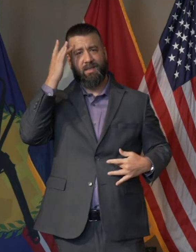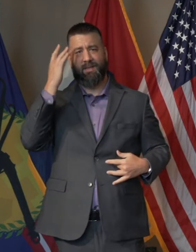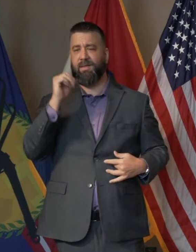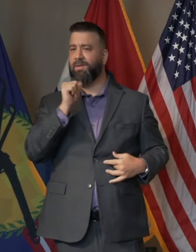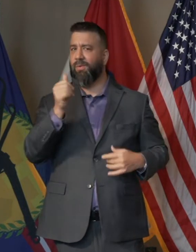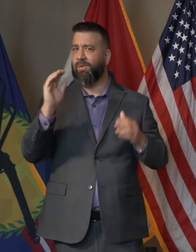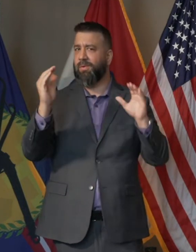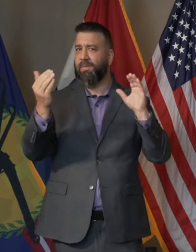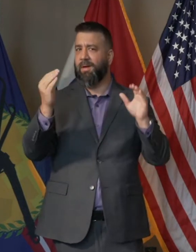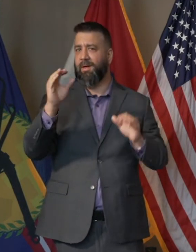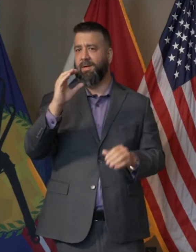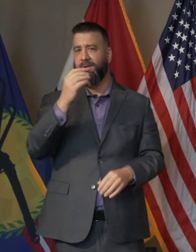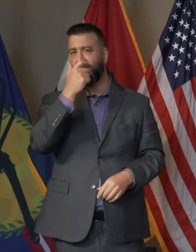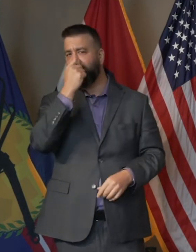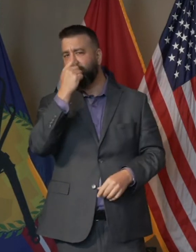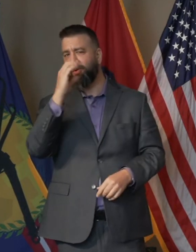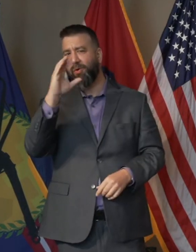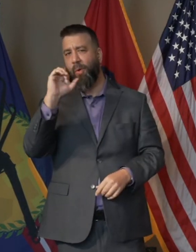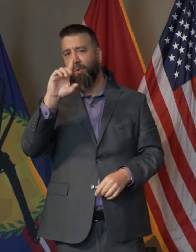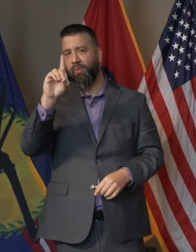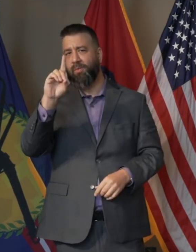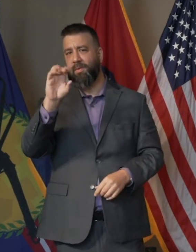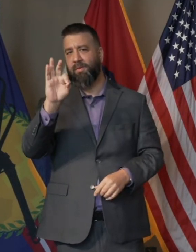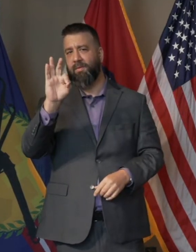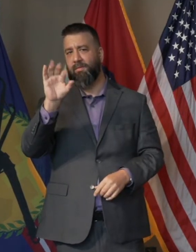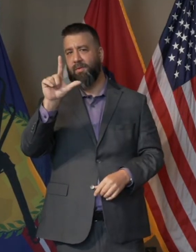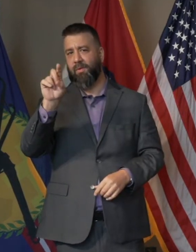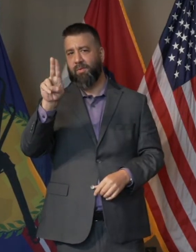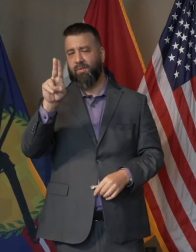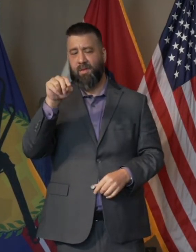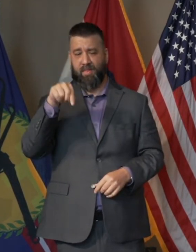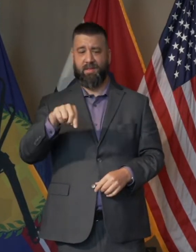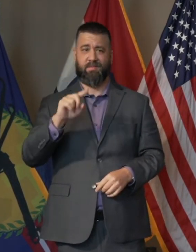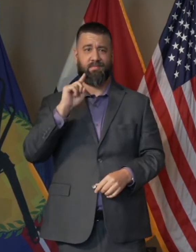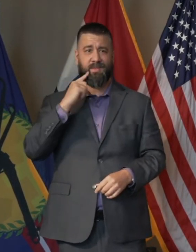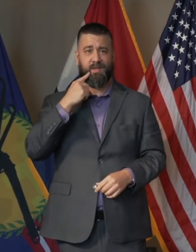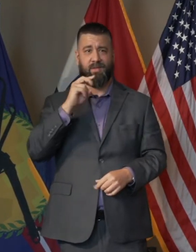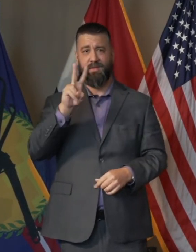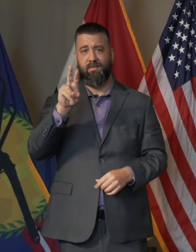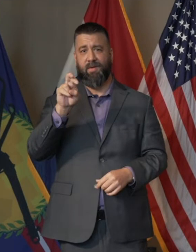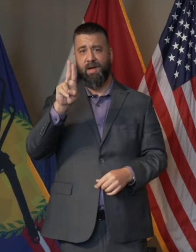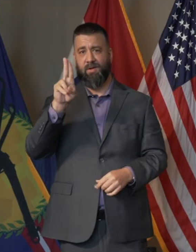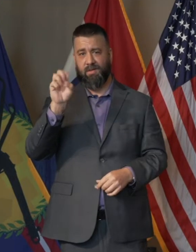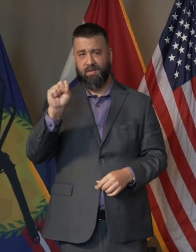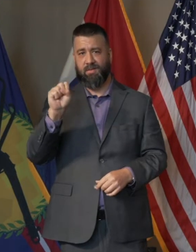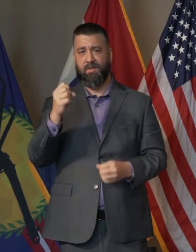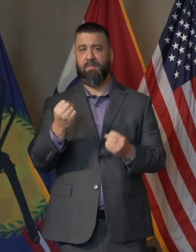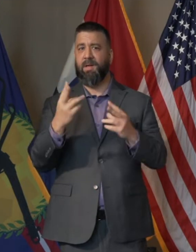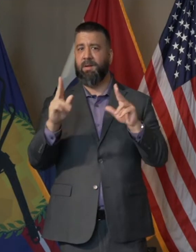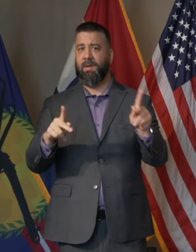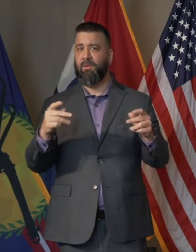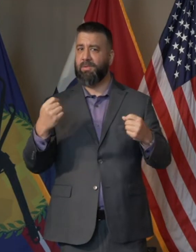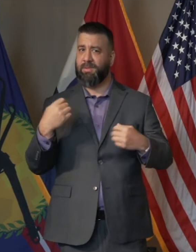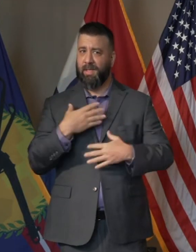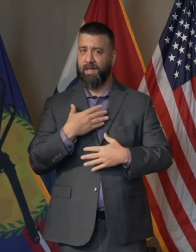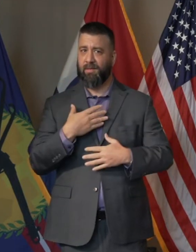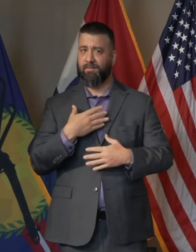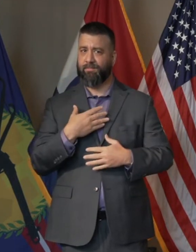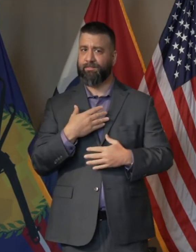flu. This is a deadly virus. Thousands of our residents are frightened, and rightfully